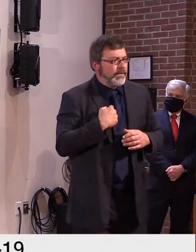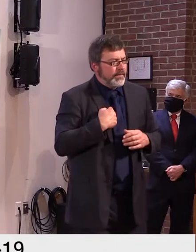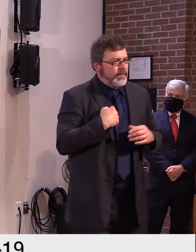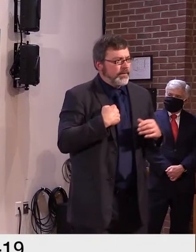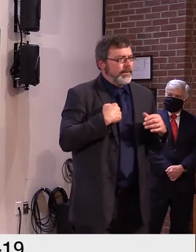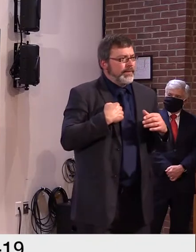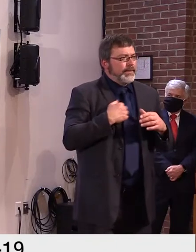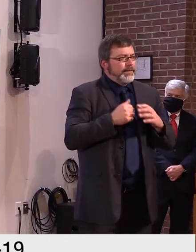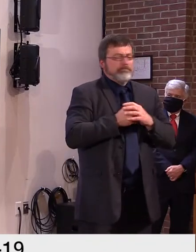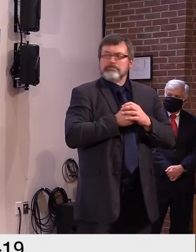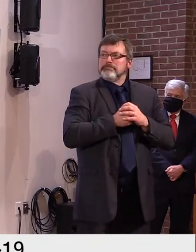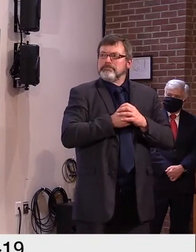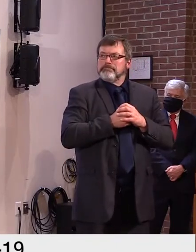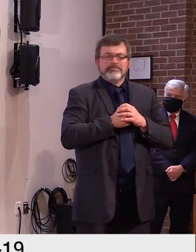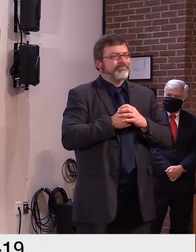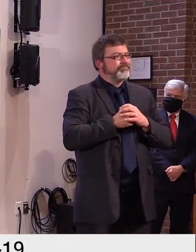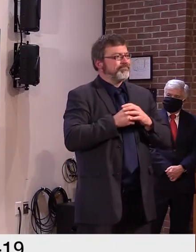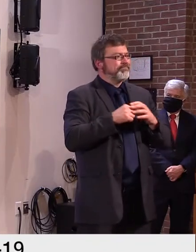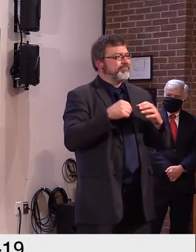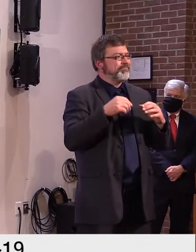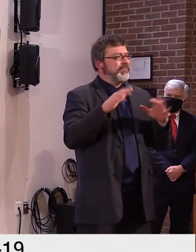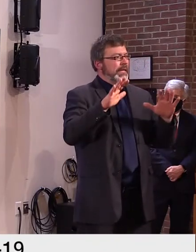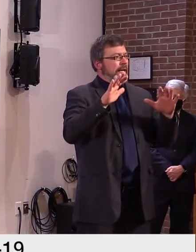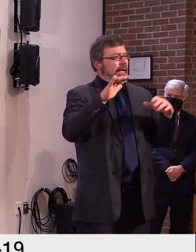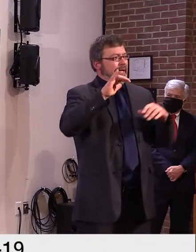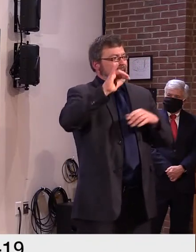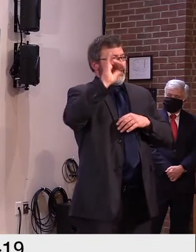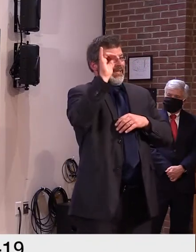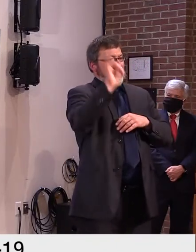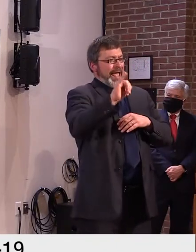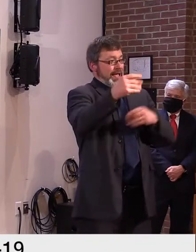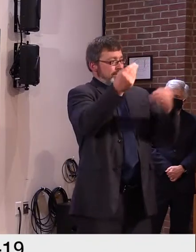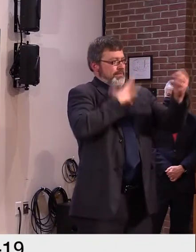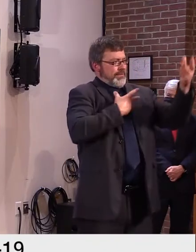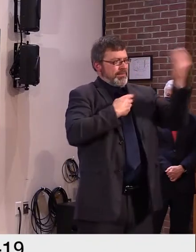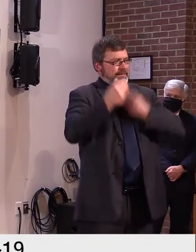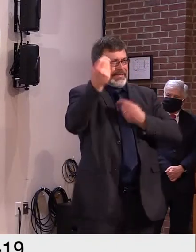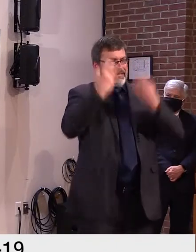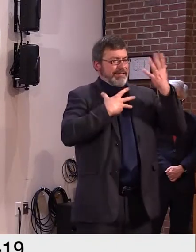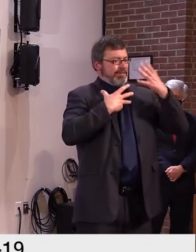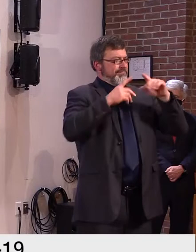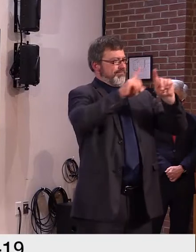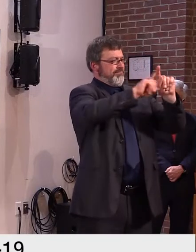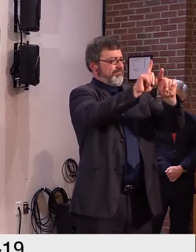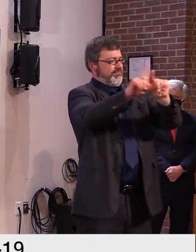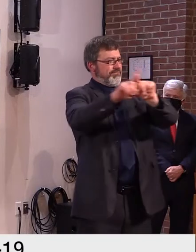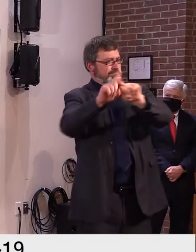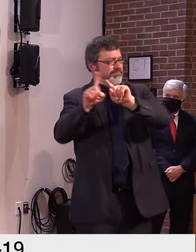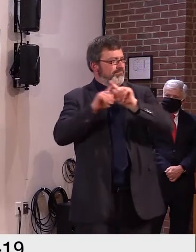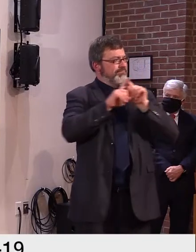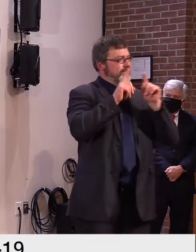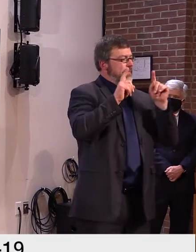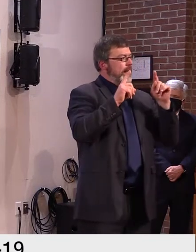We have gotten various reports from concerned people